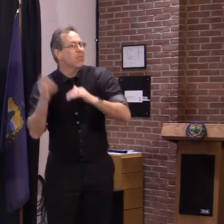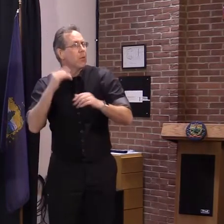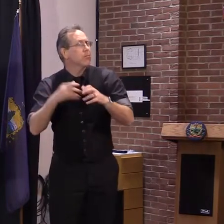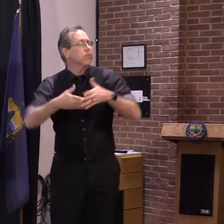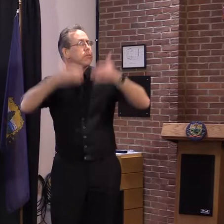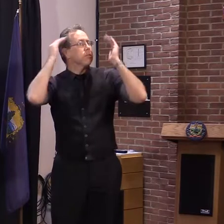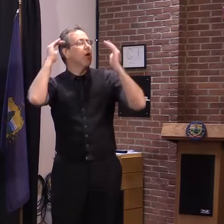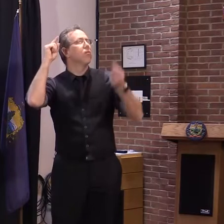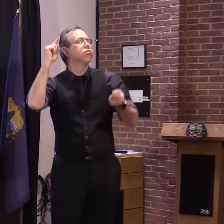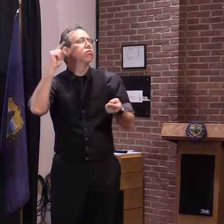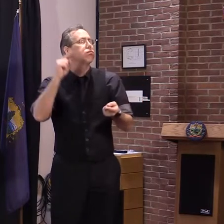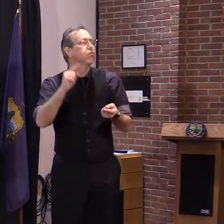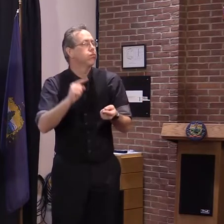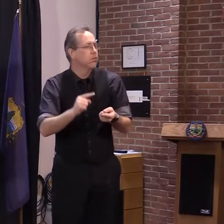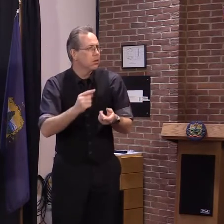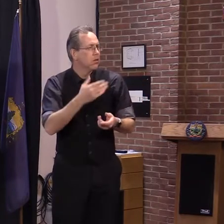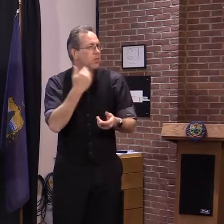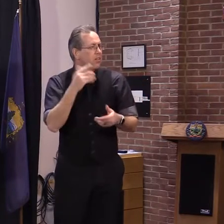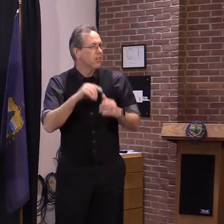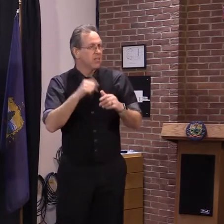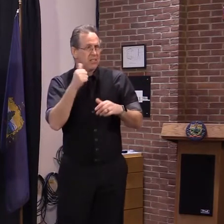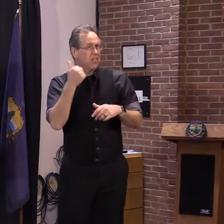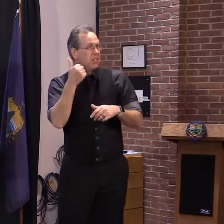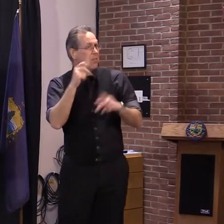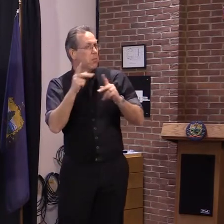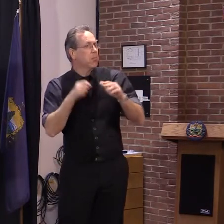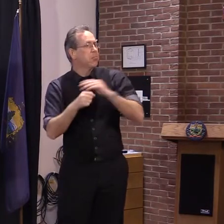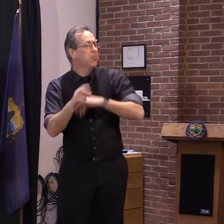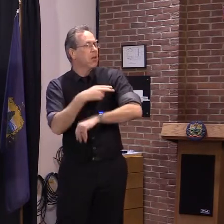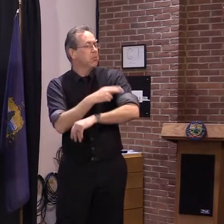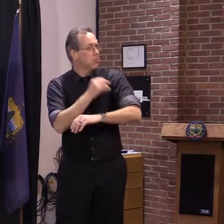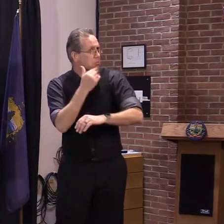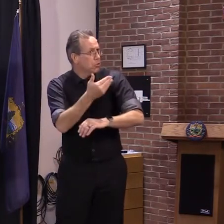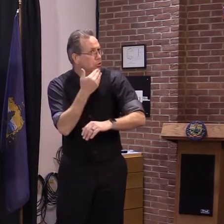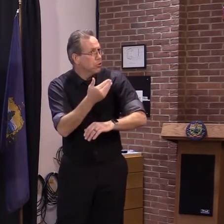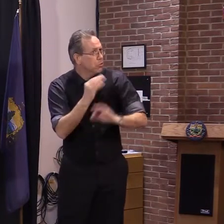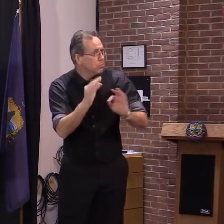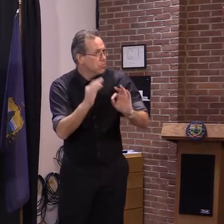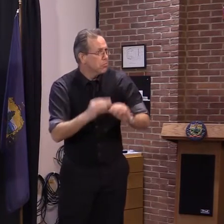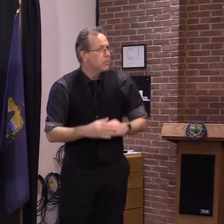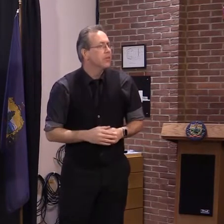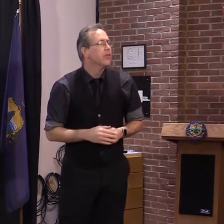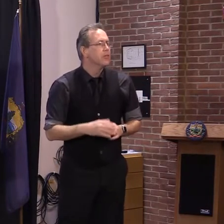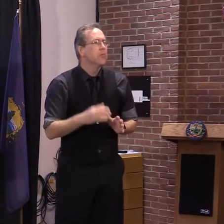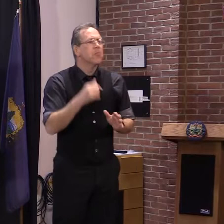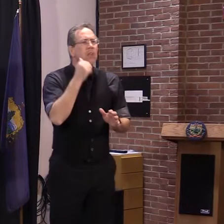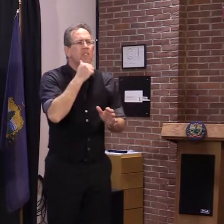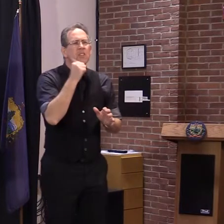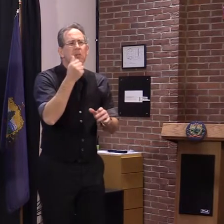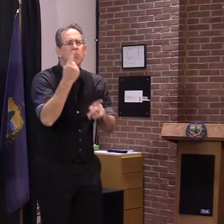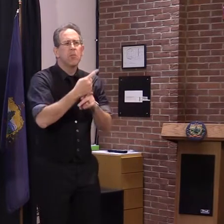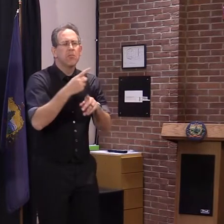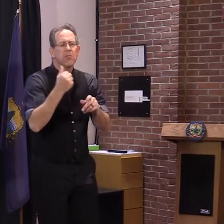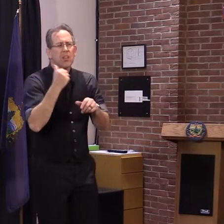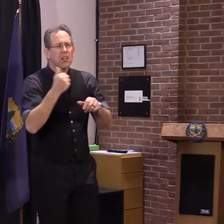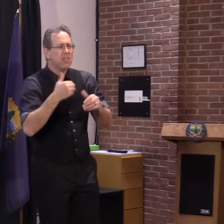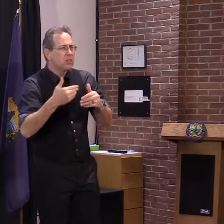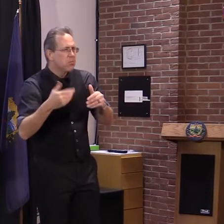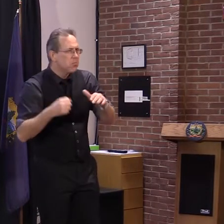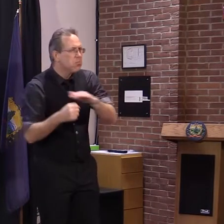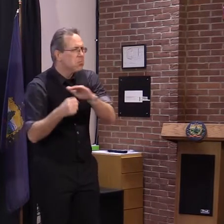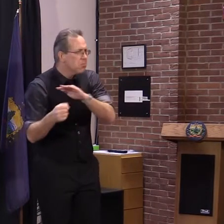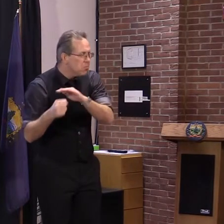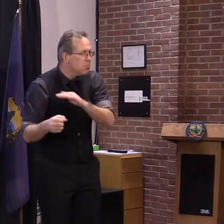over the last couple of days, so that's really an encouraging sign. And that's resulted in our hospitalizations declining. So those that are currently hospitalized, down